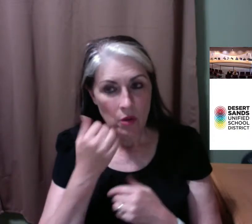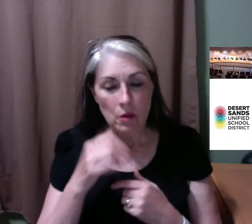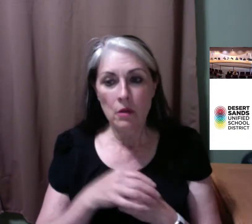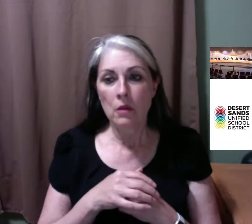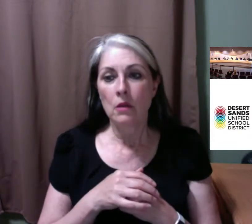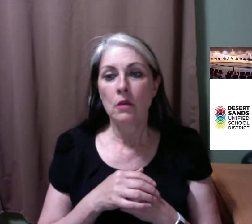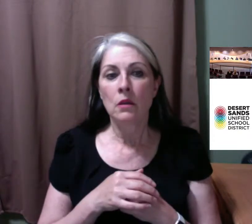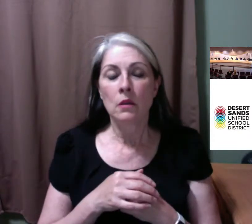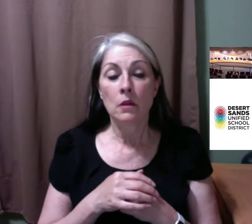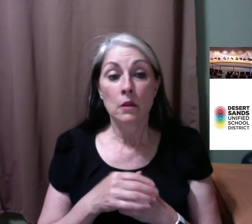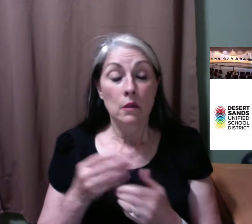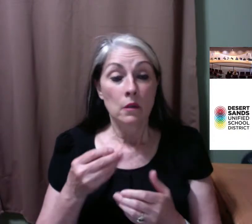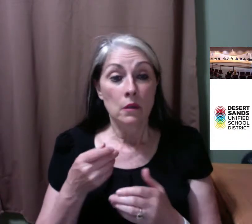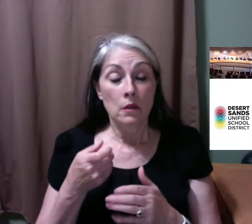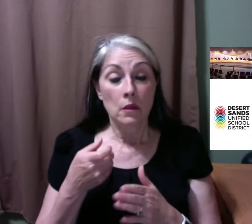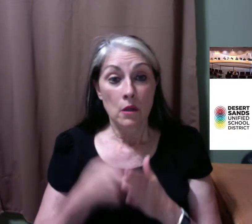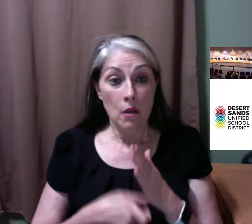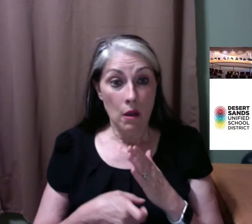premiums.